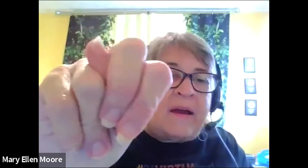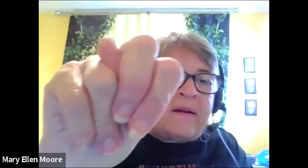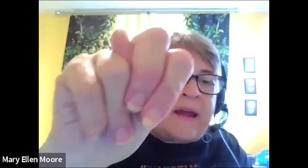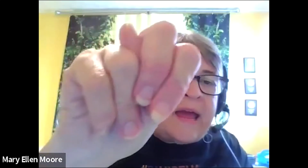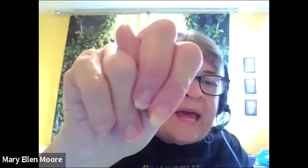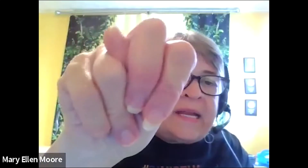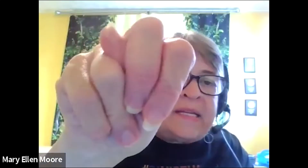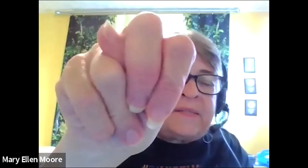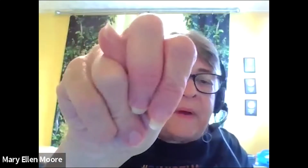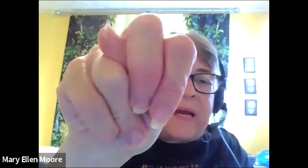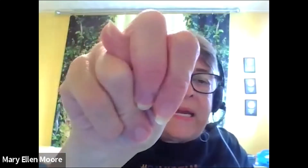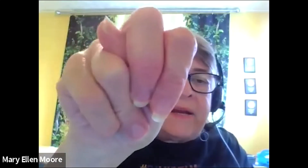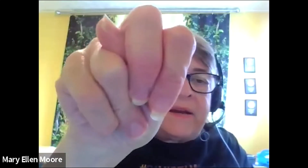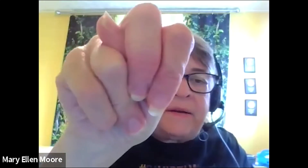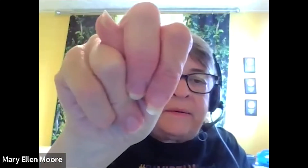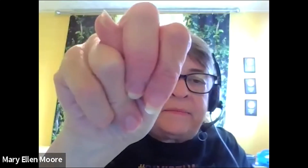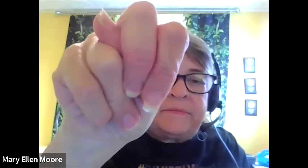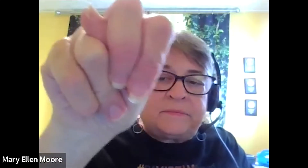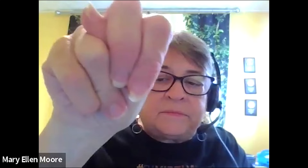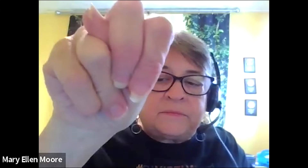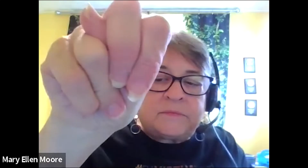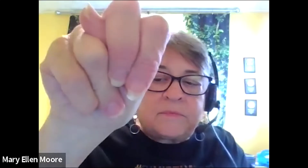Our N is right here.